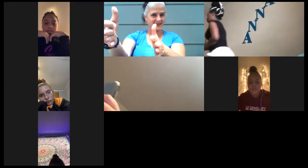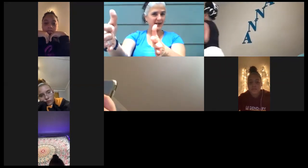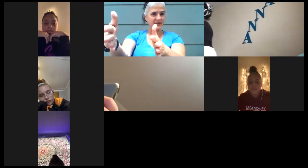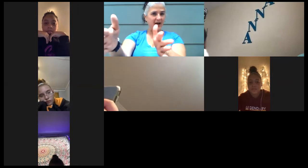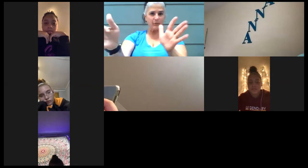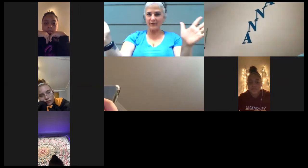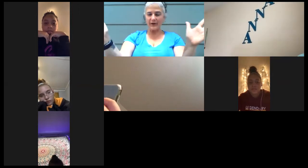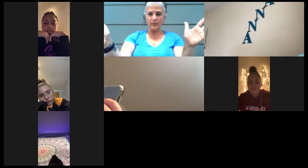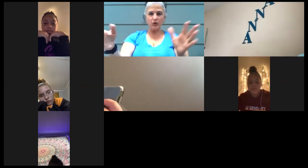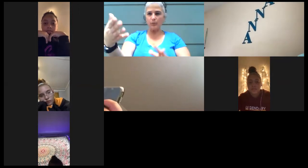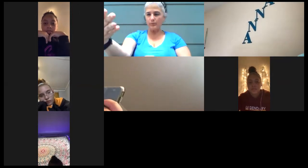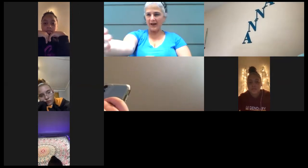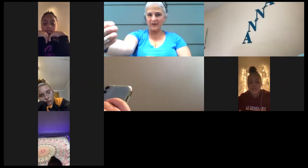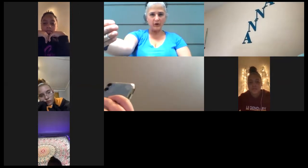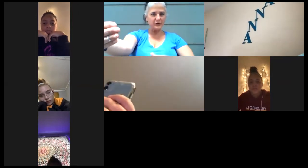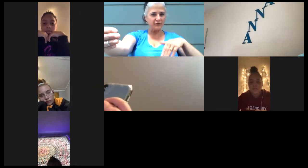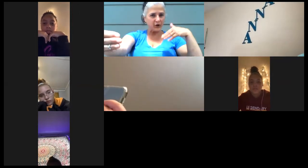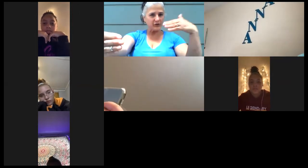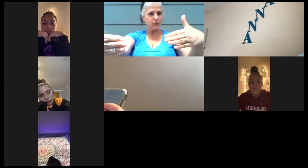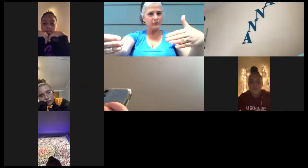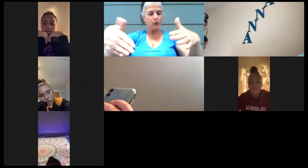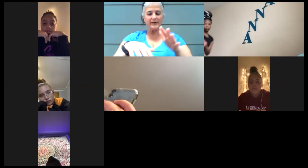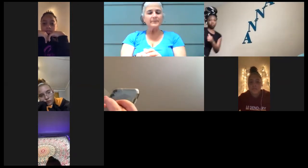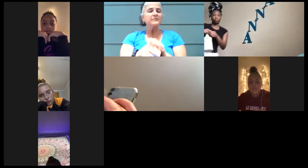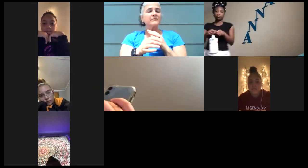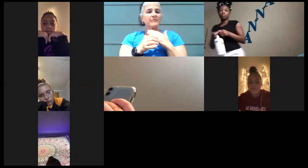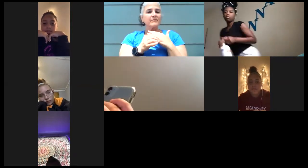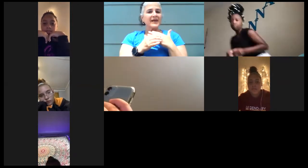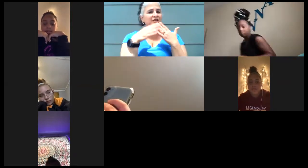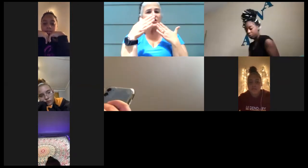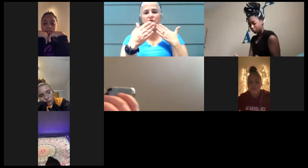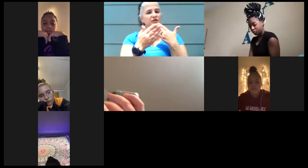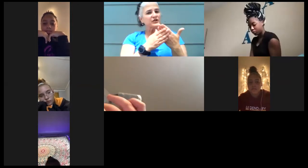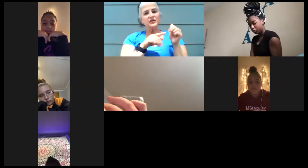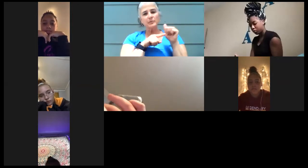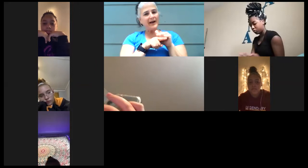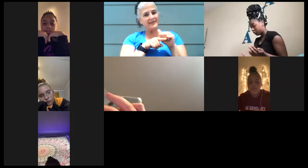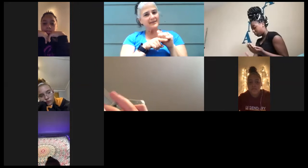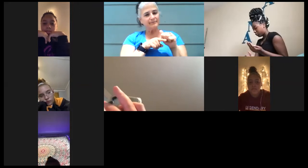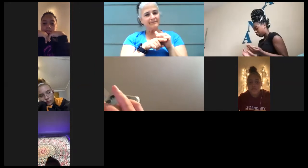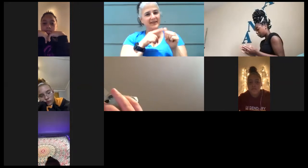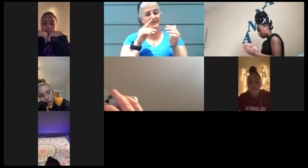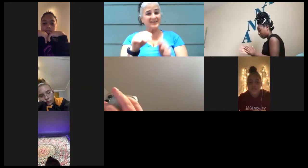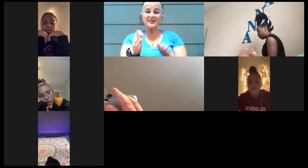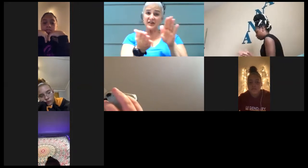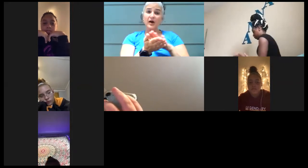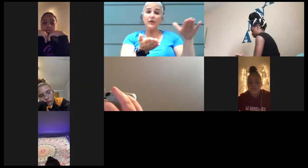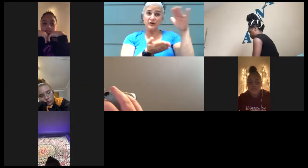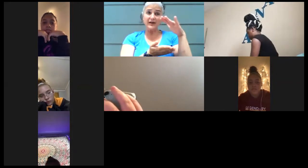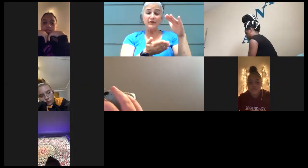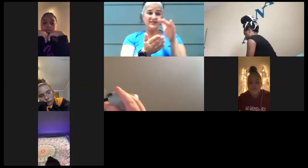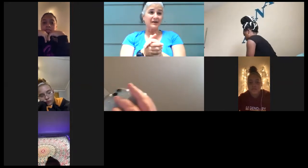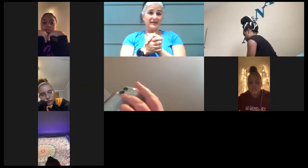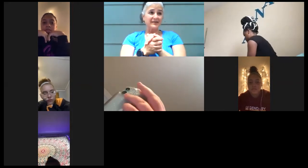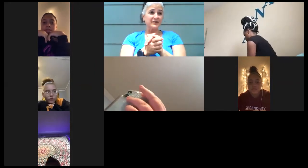recording it at the same time, whatever helps, or having one on your phone and one recording. And it's really just, it's good practice. It's actually a